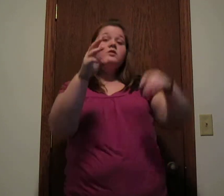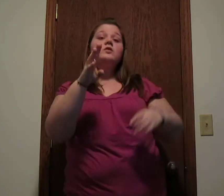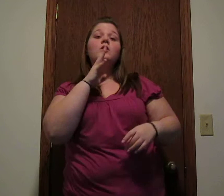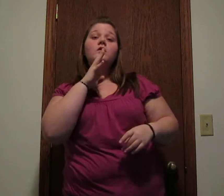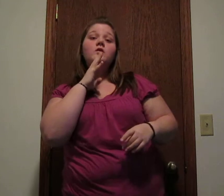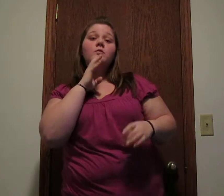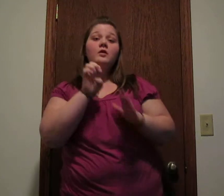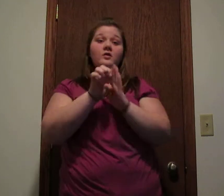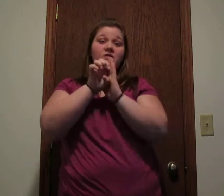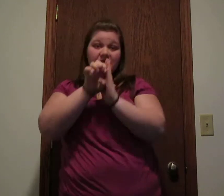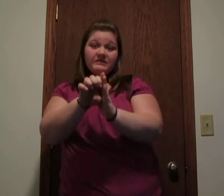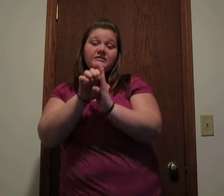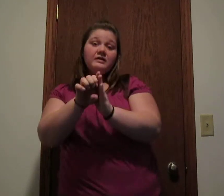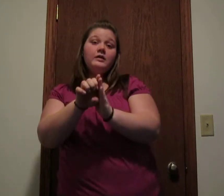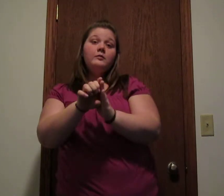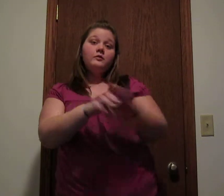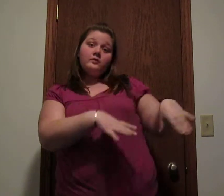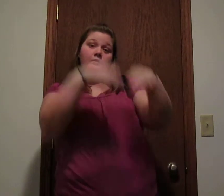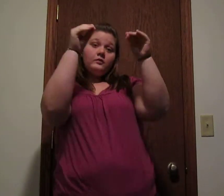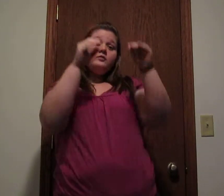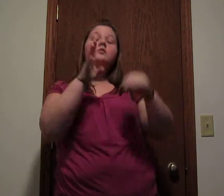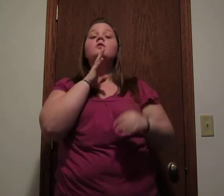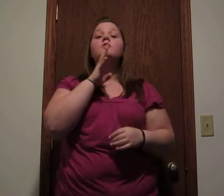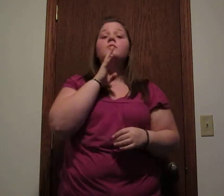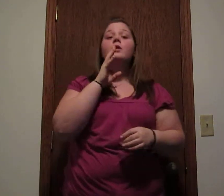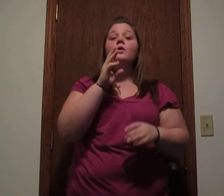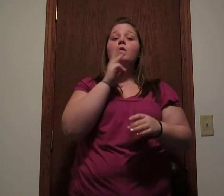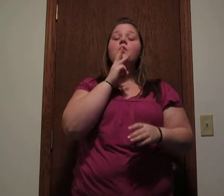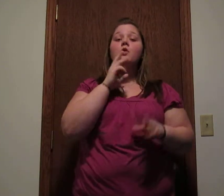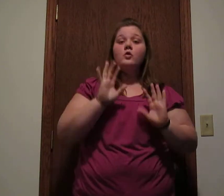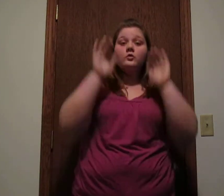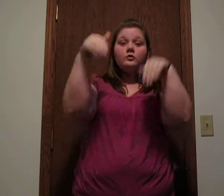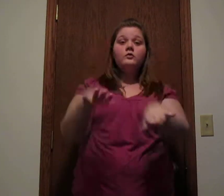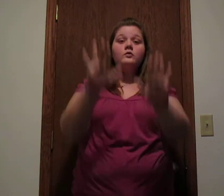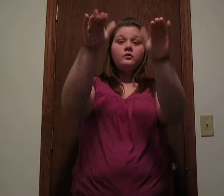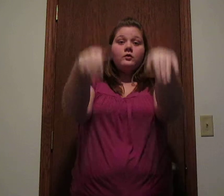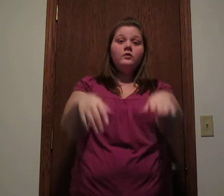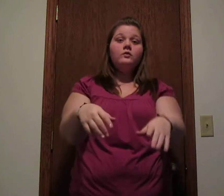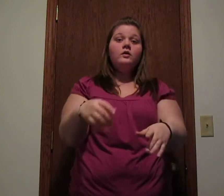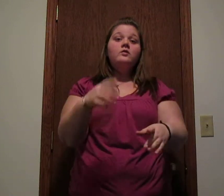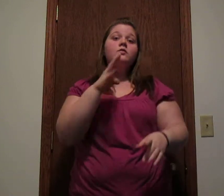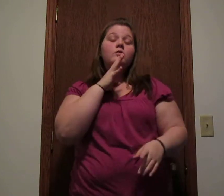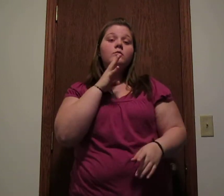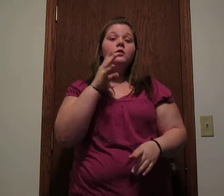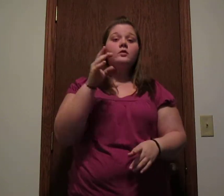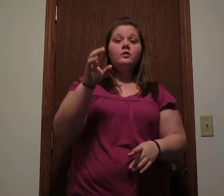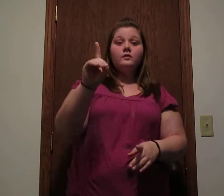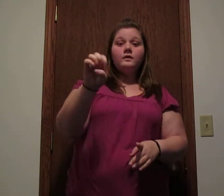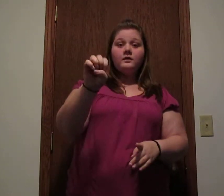ocean, and we've looked at principles of desalination. What was one principle that we used in desalination as far